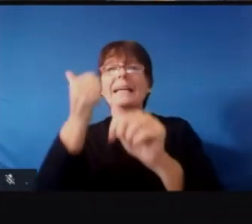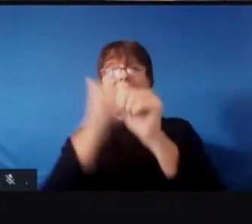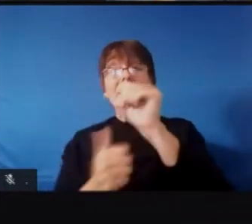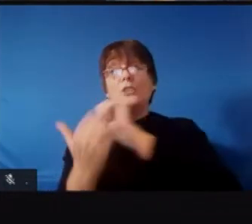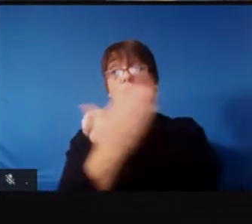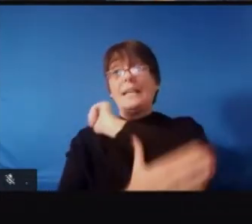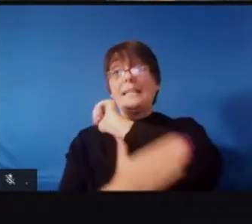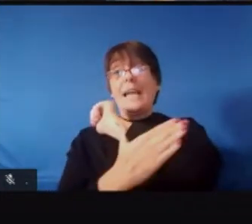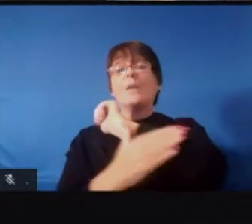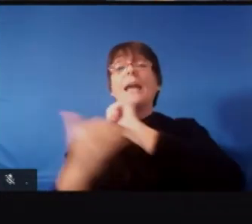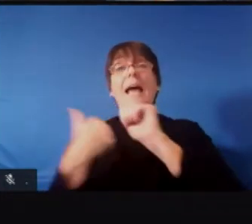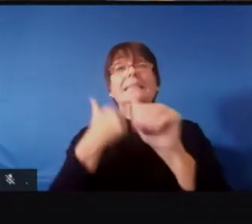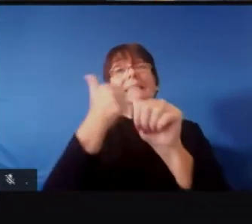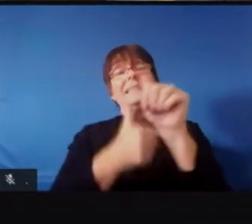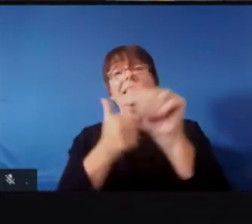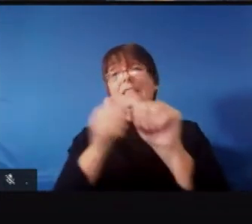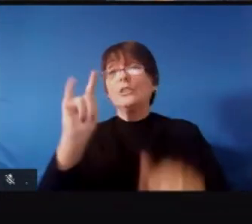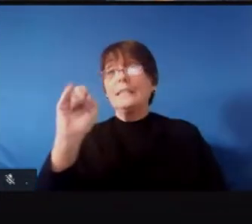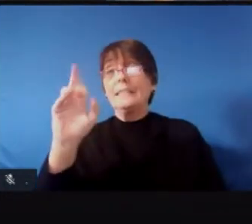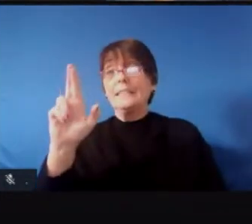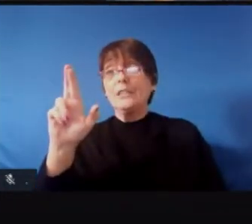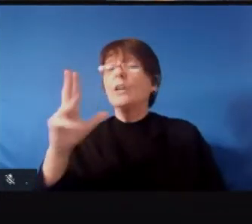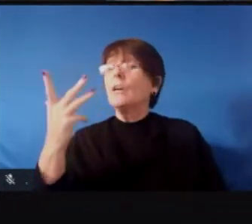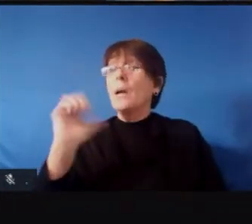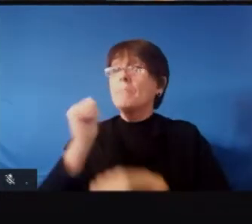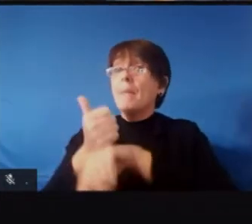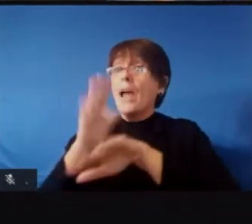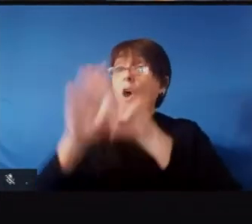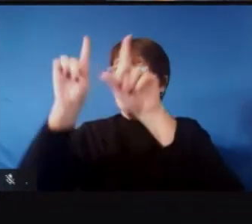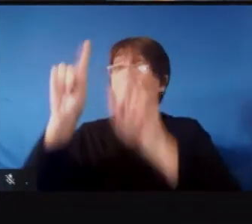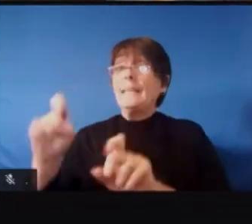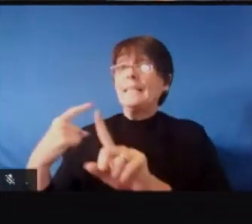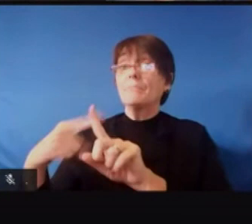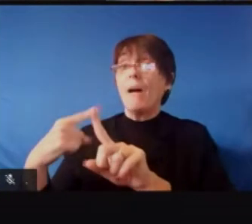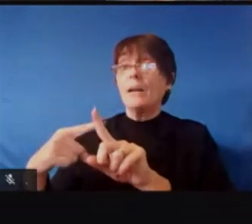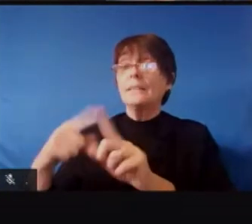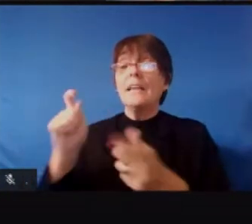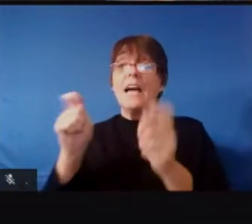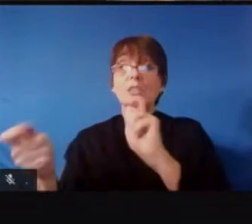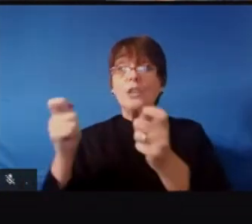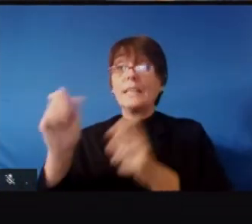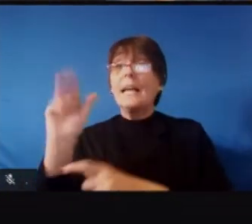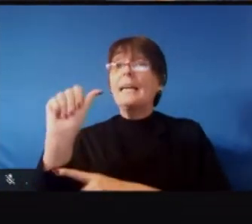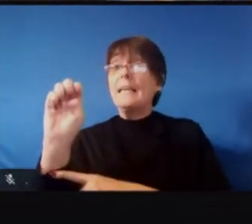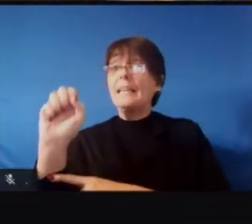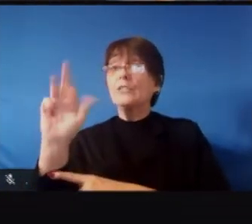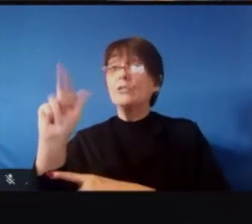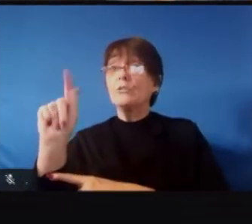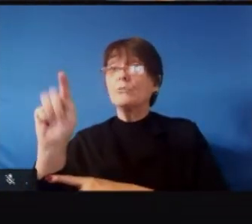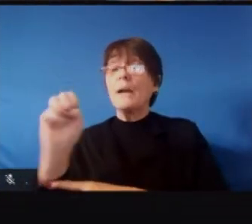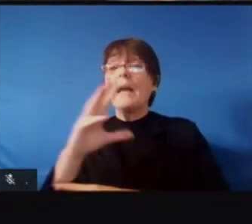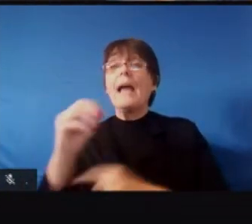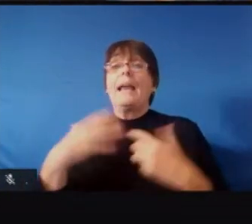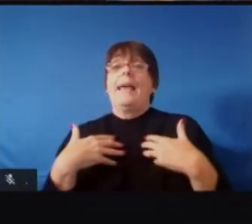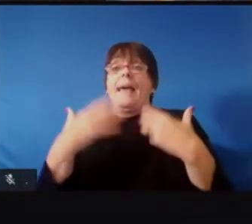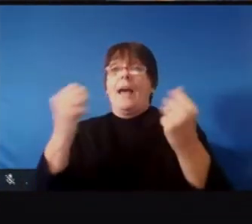is assigned to a tier based on test positivity, adjusted case rate, and our health equity metric.